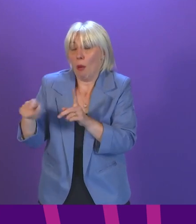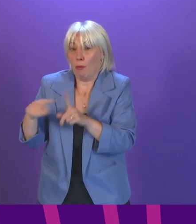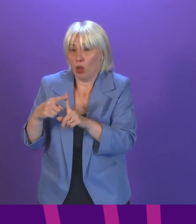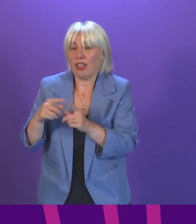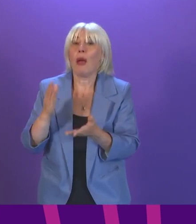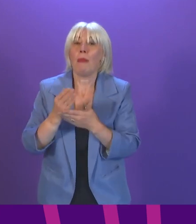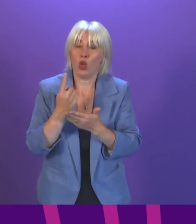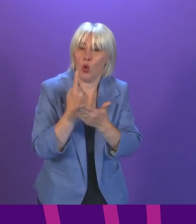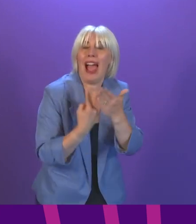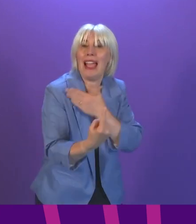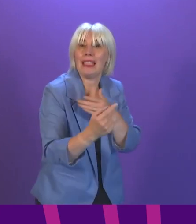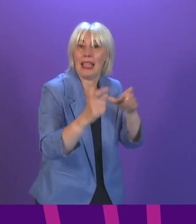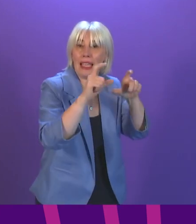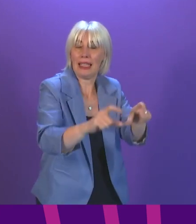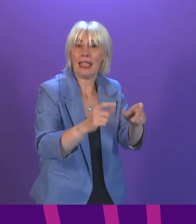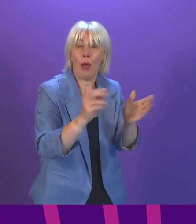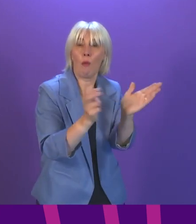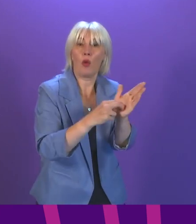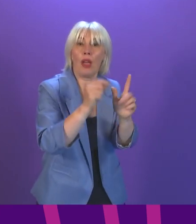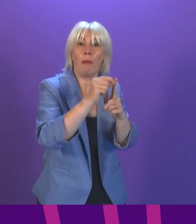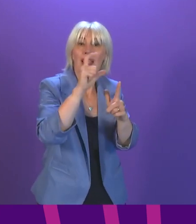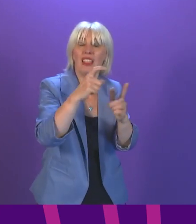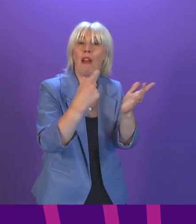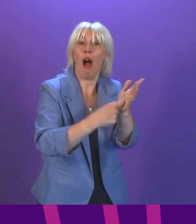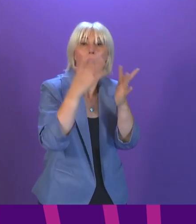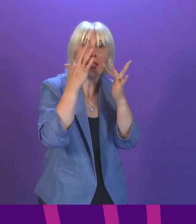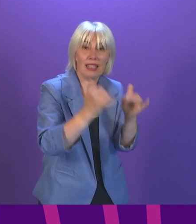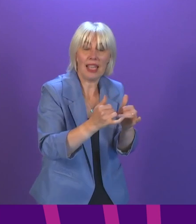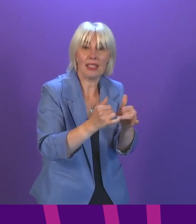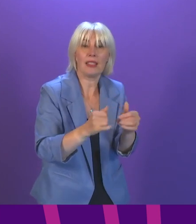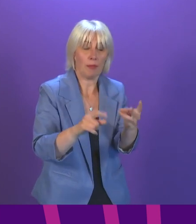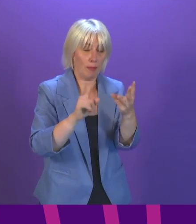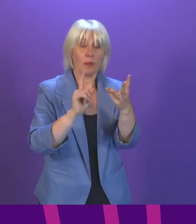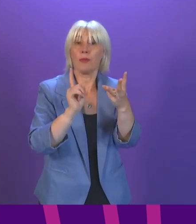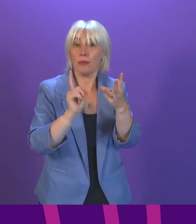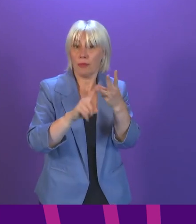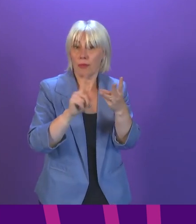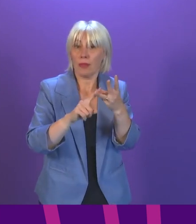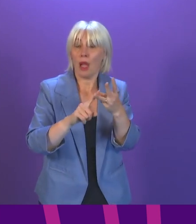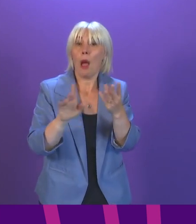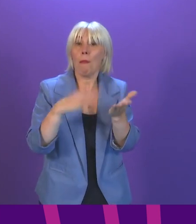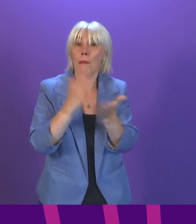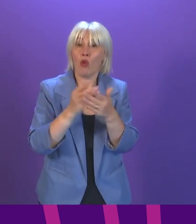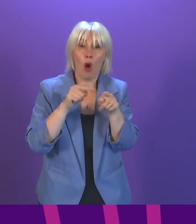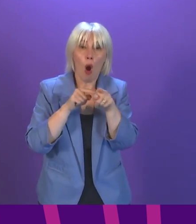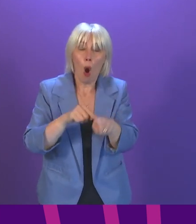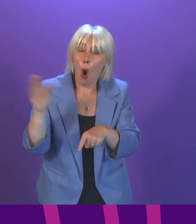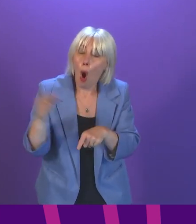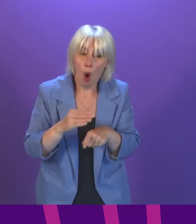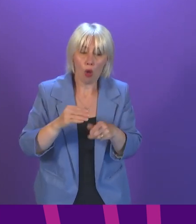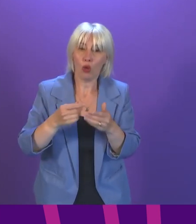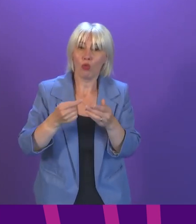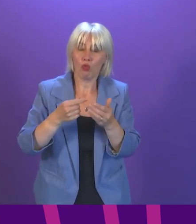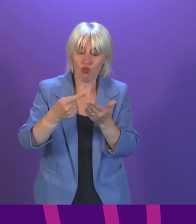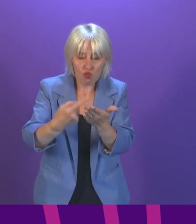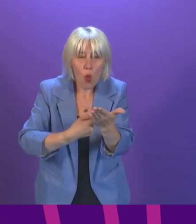self-isolate and book a PCR test. Thirdly and finally, please continue to follow all of the remaining rules and guidelines that